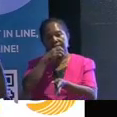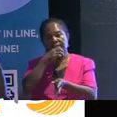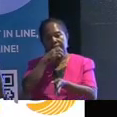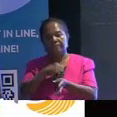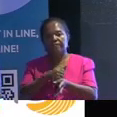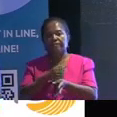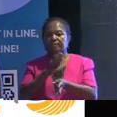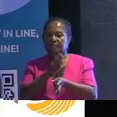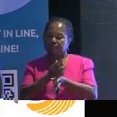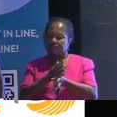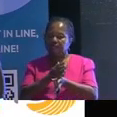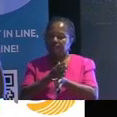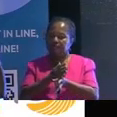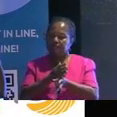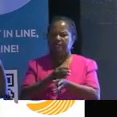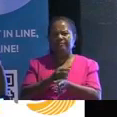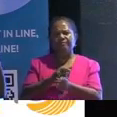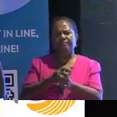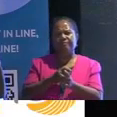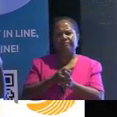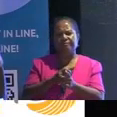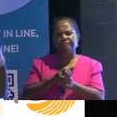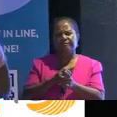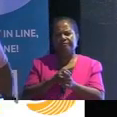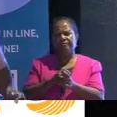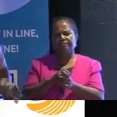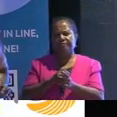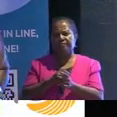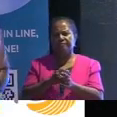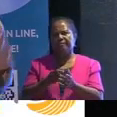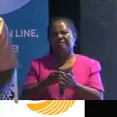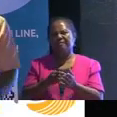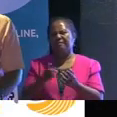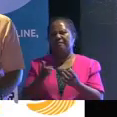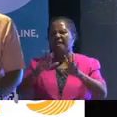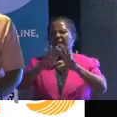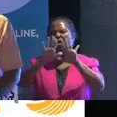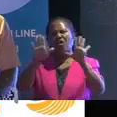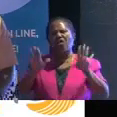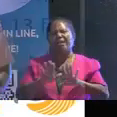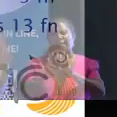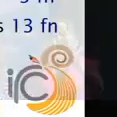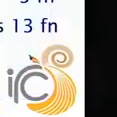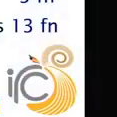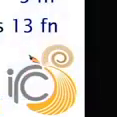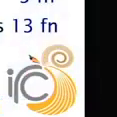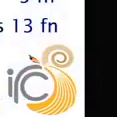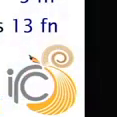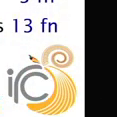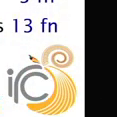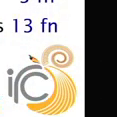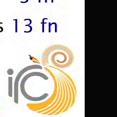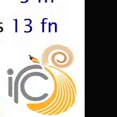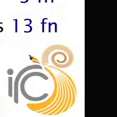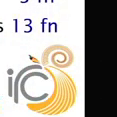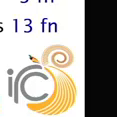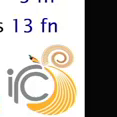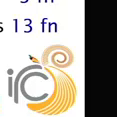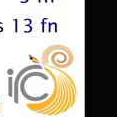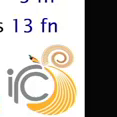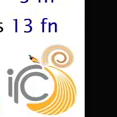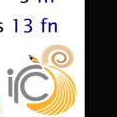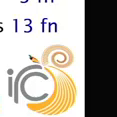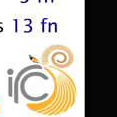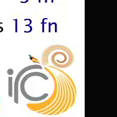example, the employee may be taxed according to the type of leave he or she takes. So annual leave, that's fortnightly